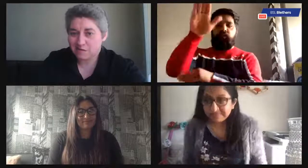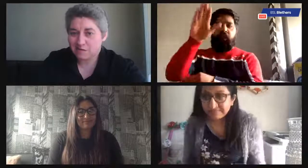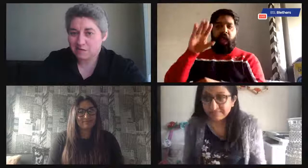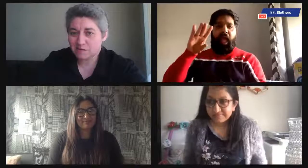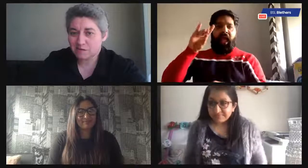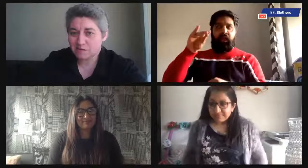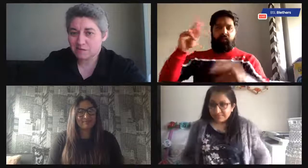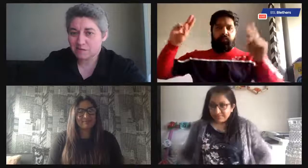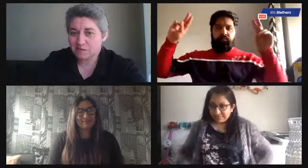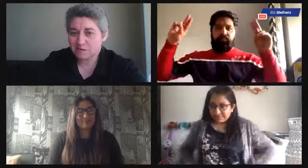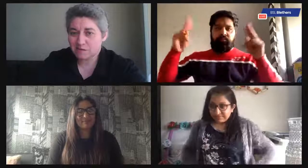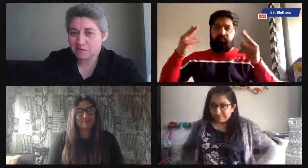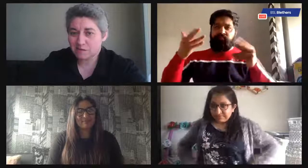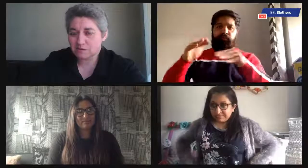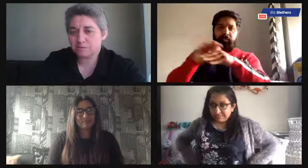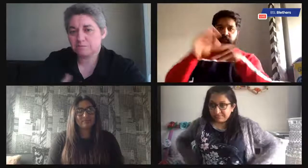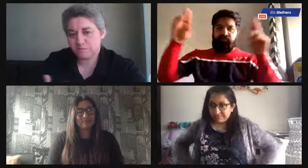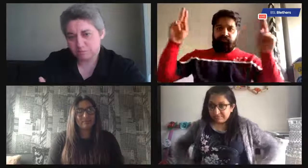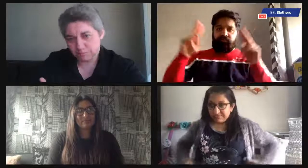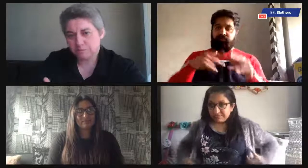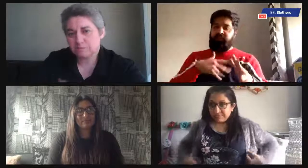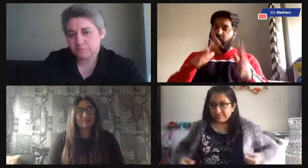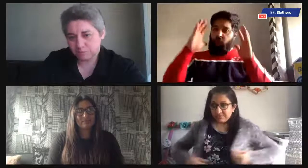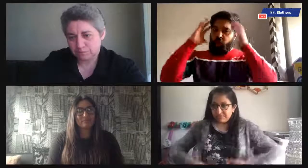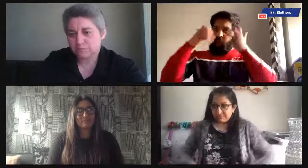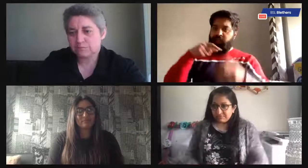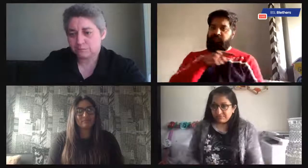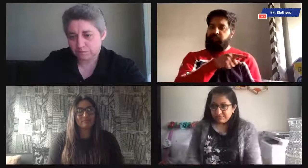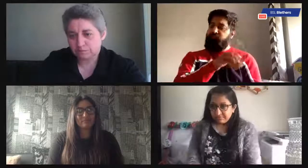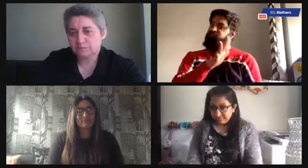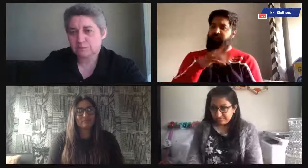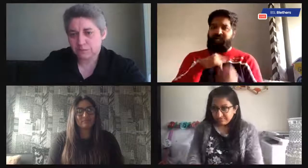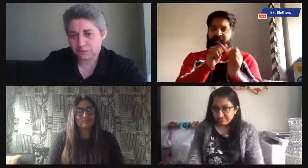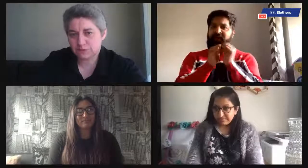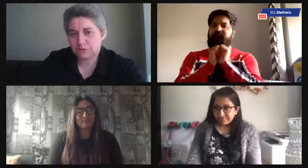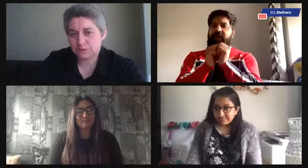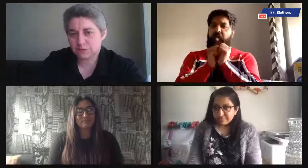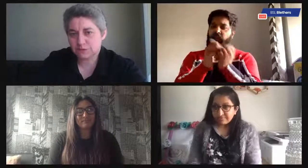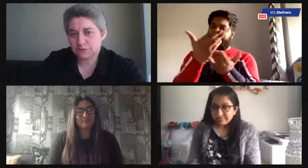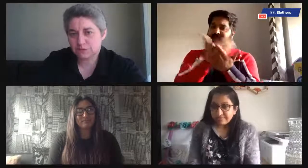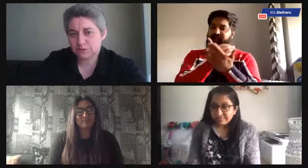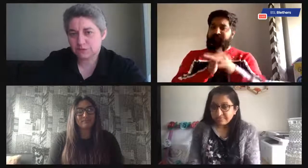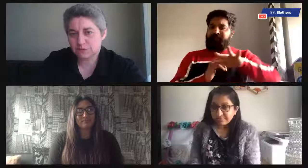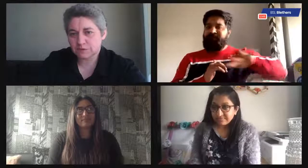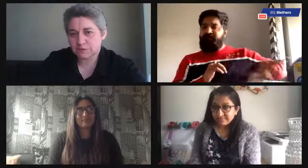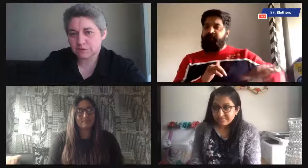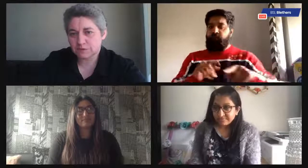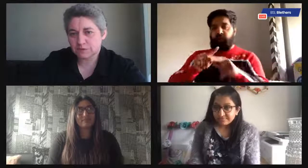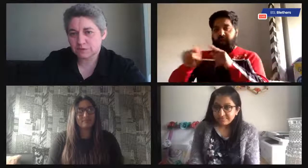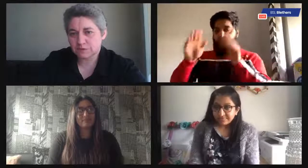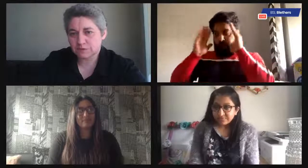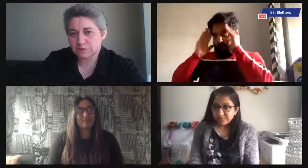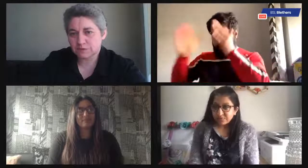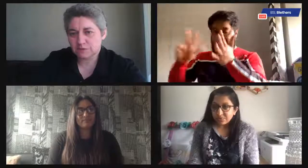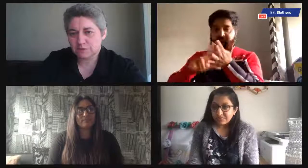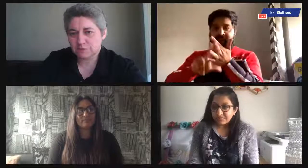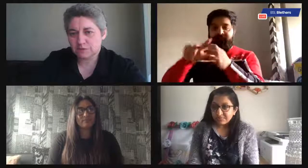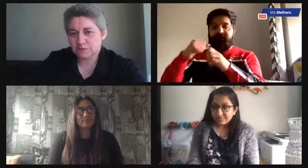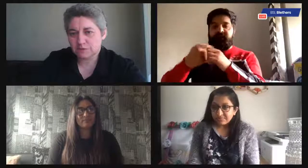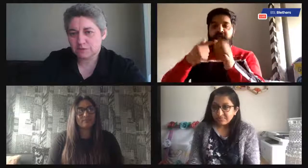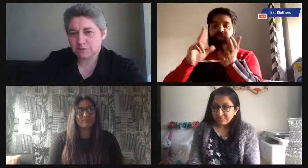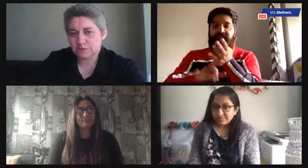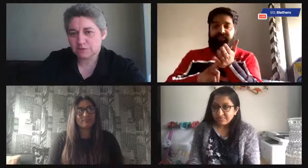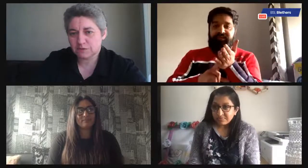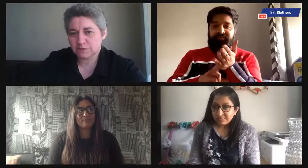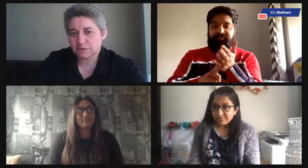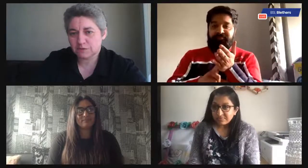now starting to think about the future and thinking about the carbon footprint that we have for animals, and thinking about